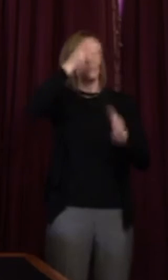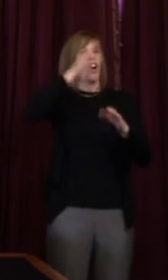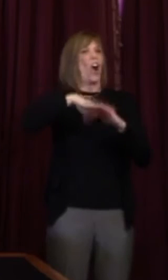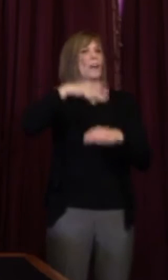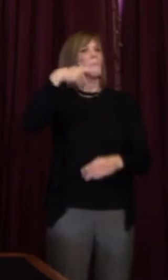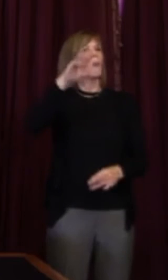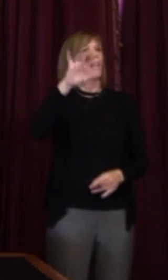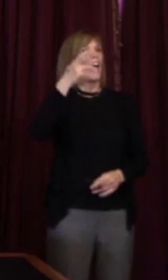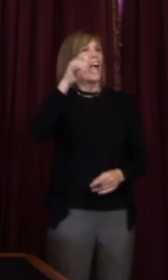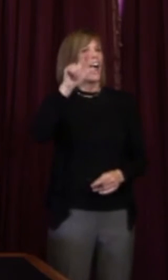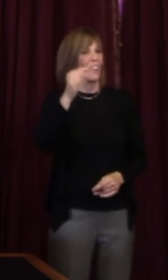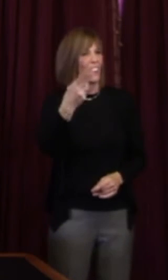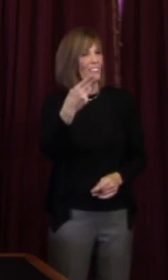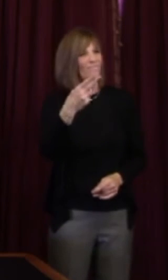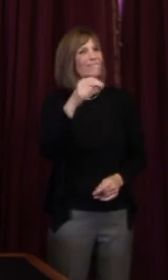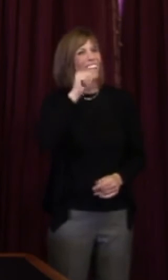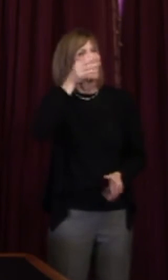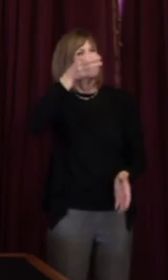spread.